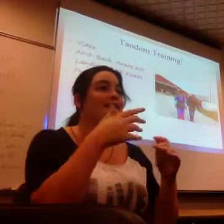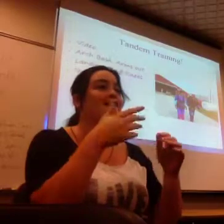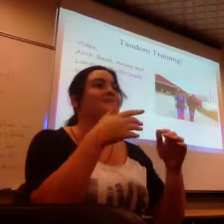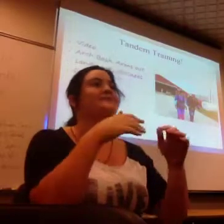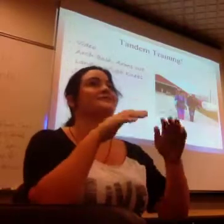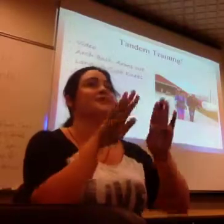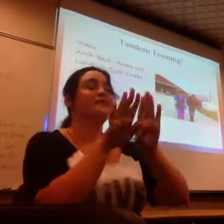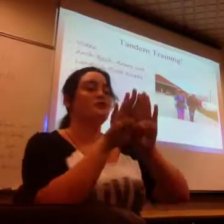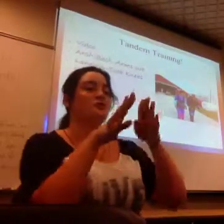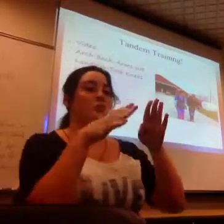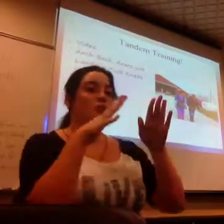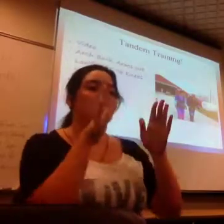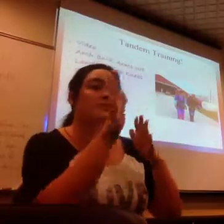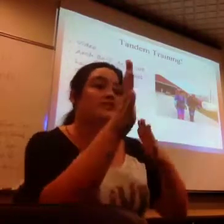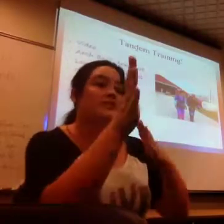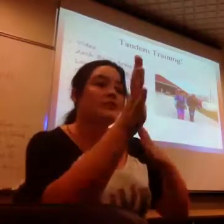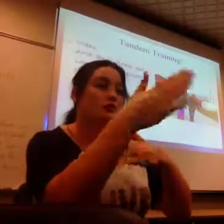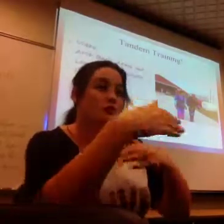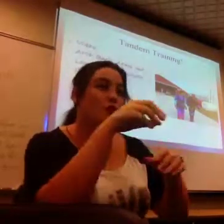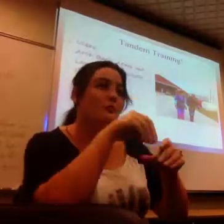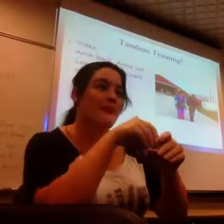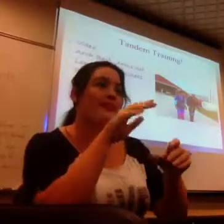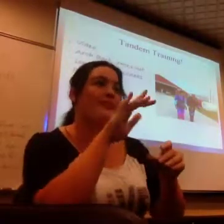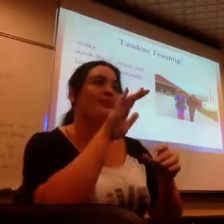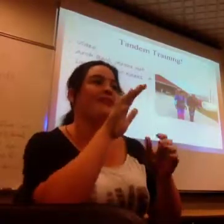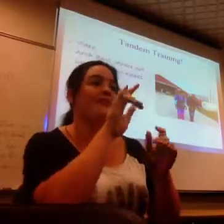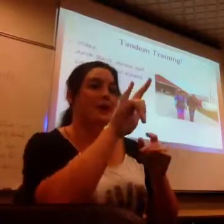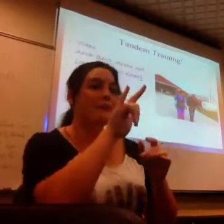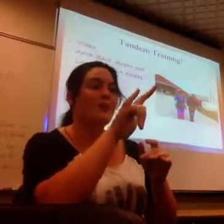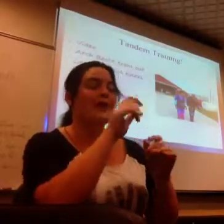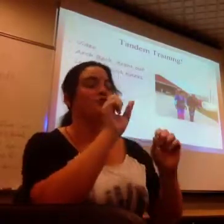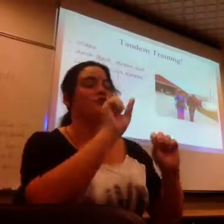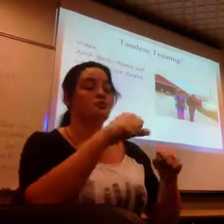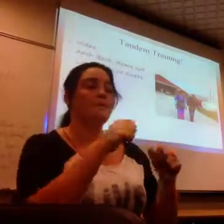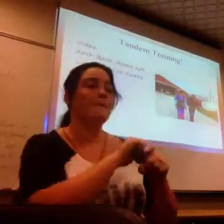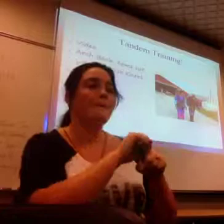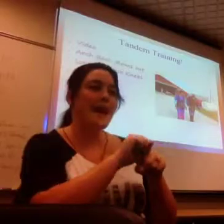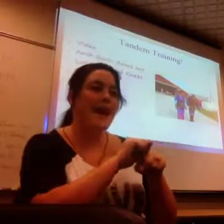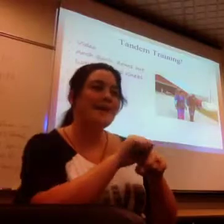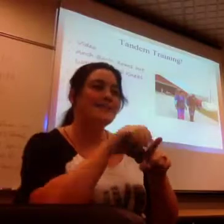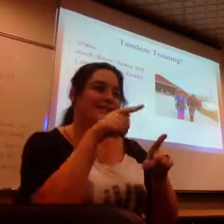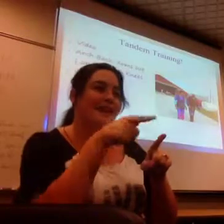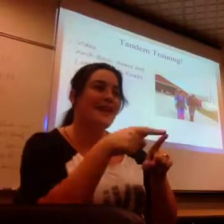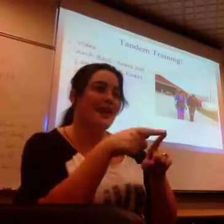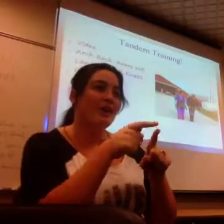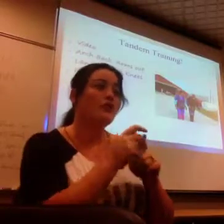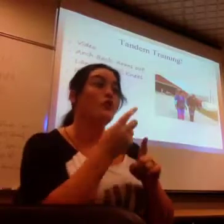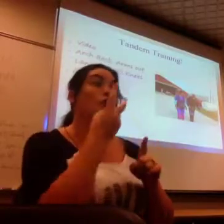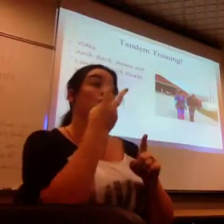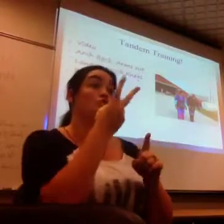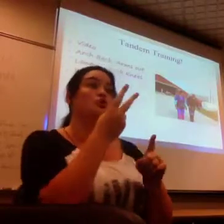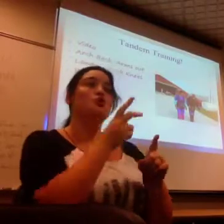practice. But it's really nothing. But the two main things that they emphasized on it was arching your